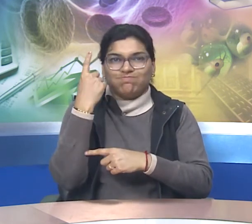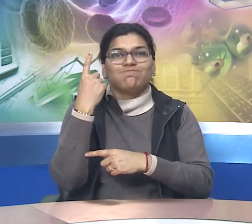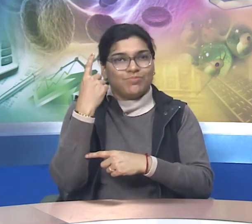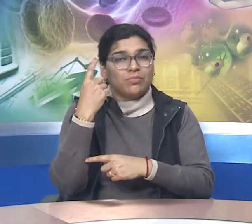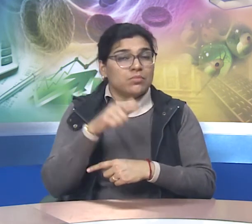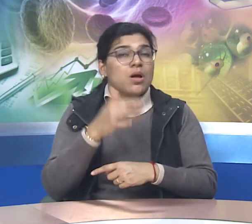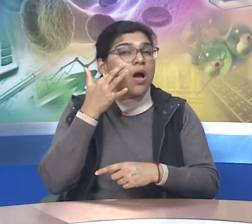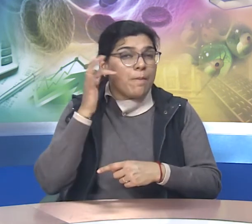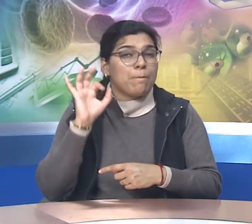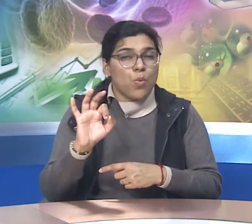Benefit of